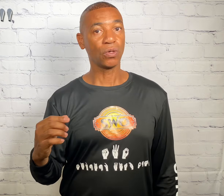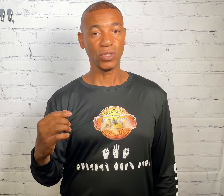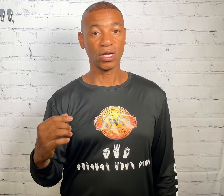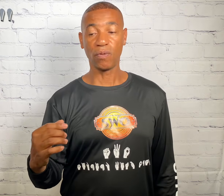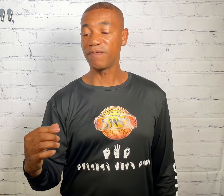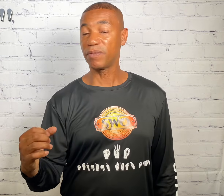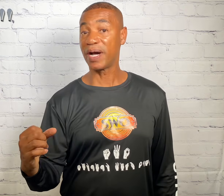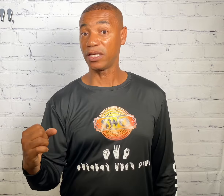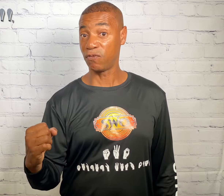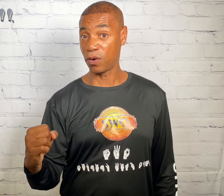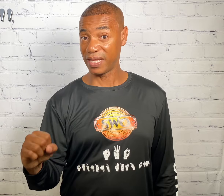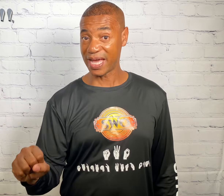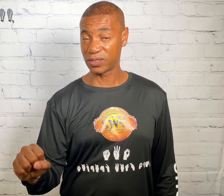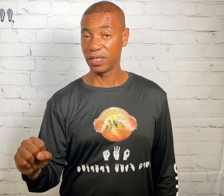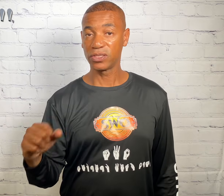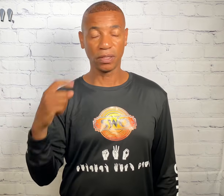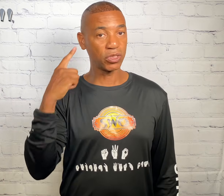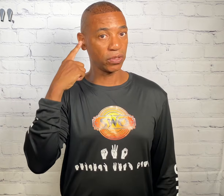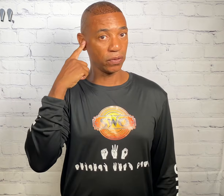when you come away from the body, you form an S. So let me show you.